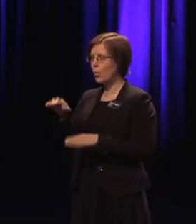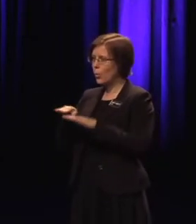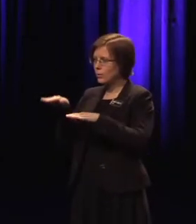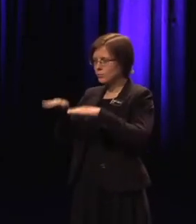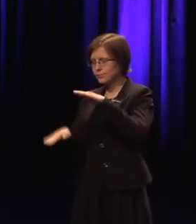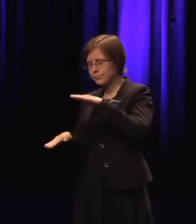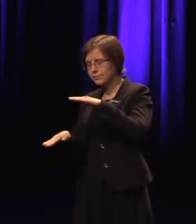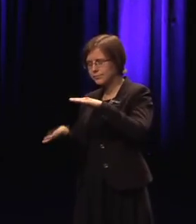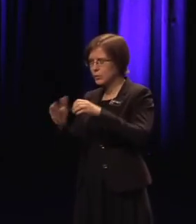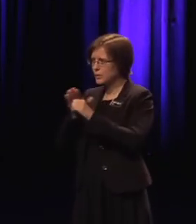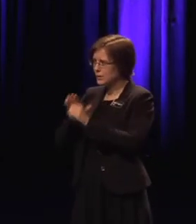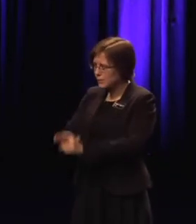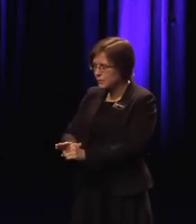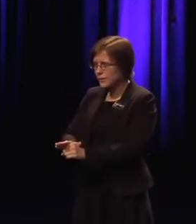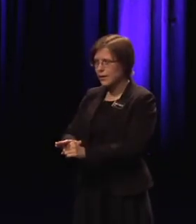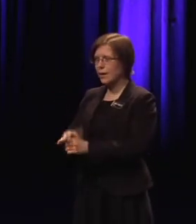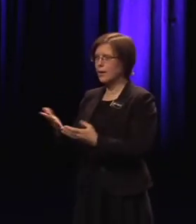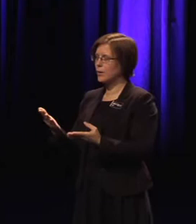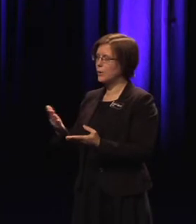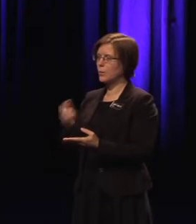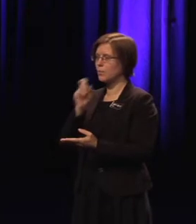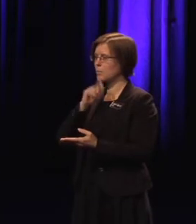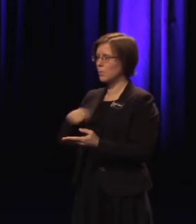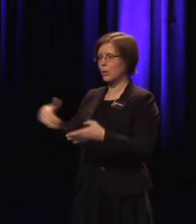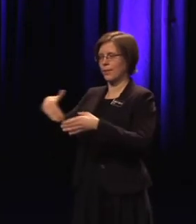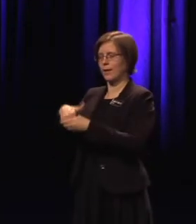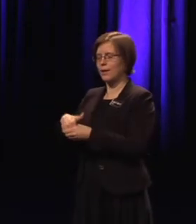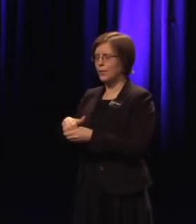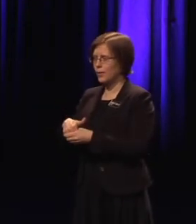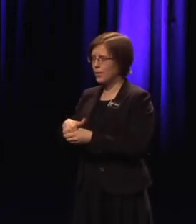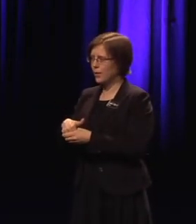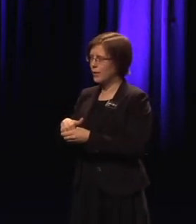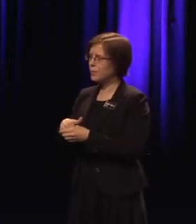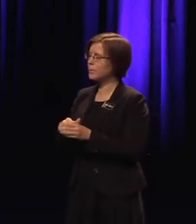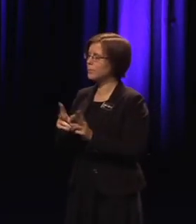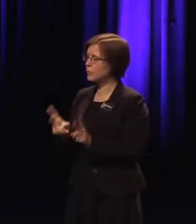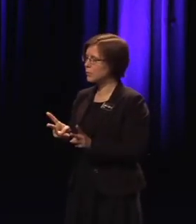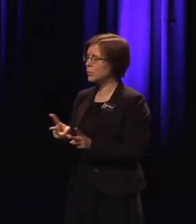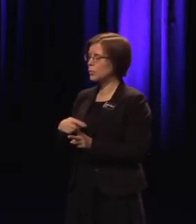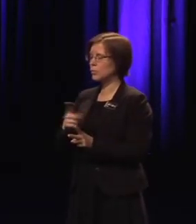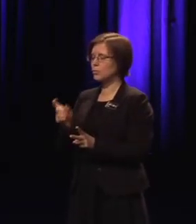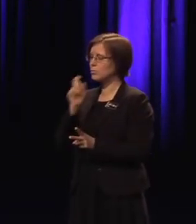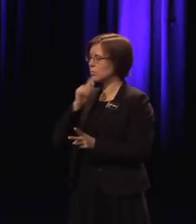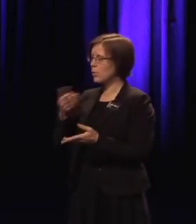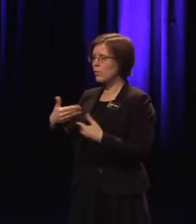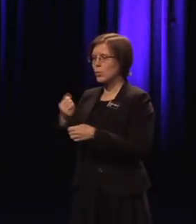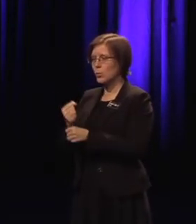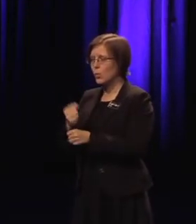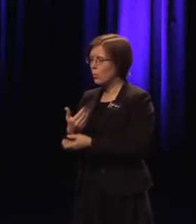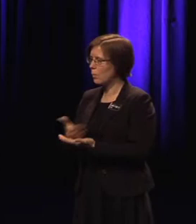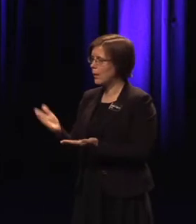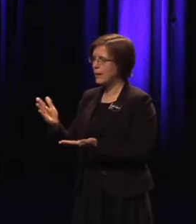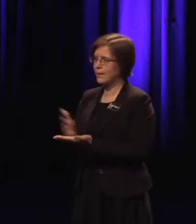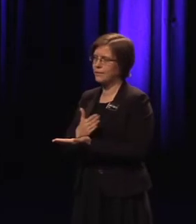and absence of participation, absence of decent jobs, and lack of justice. This is not